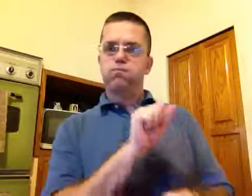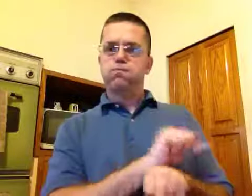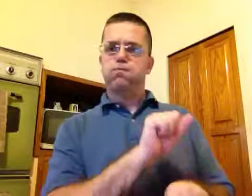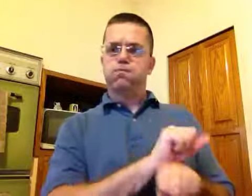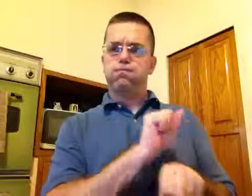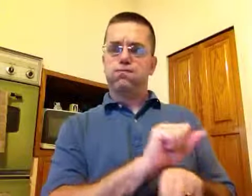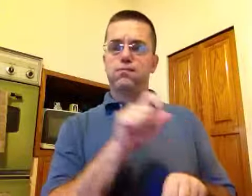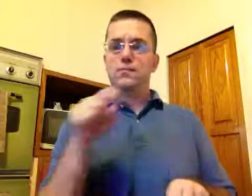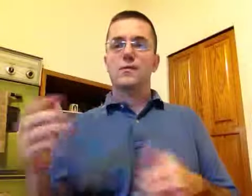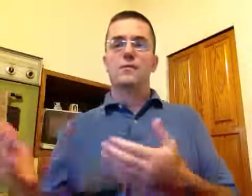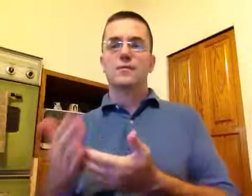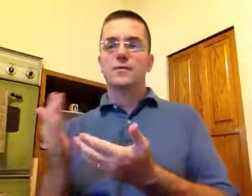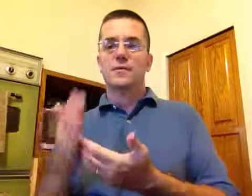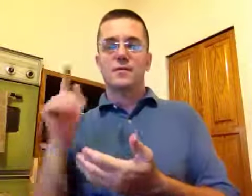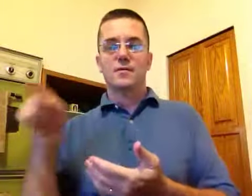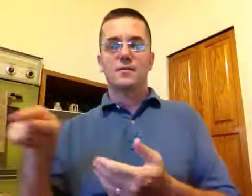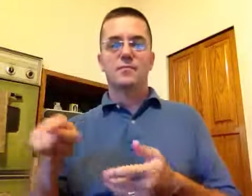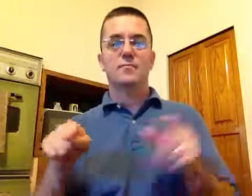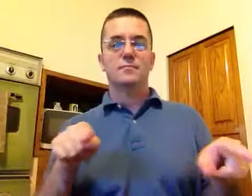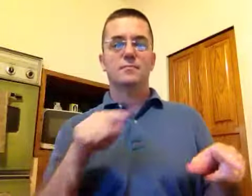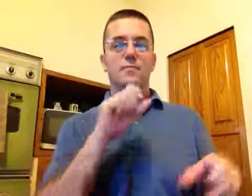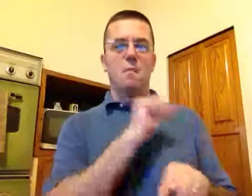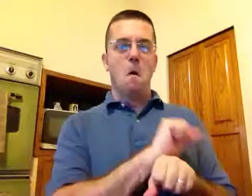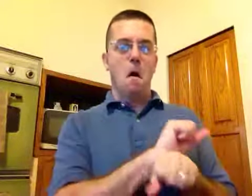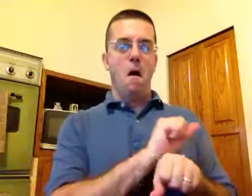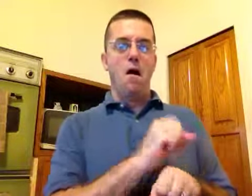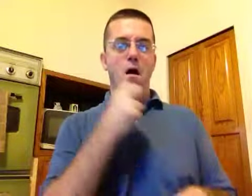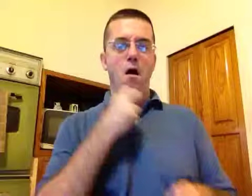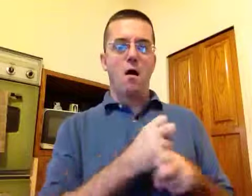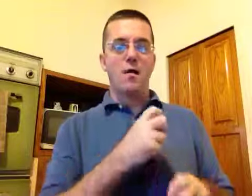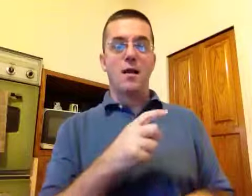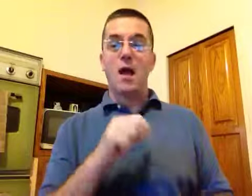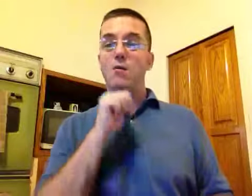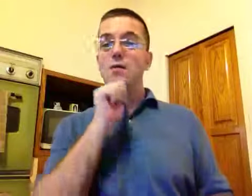breathing air, if I'm you, that I'm going to do a land contract with your sister.